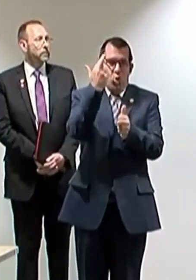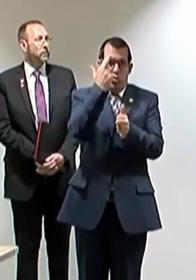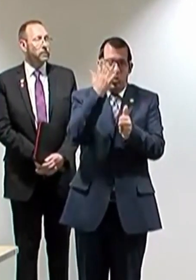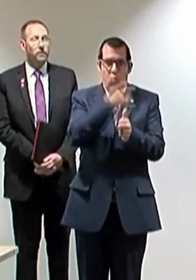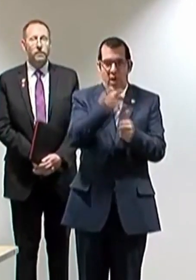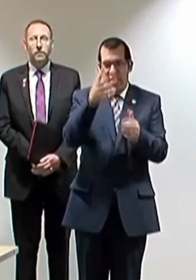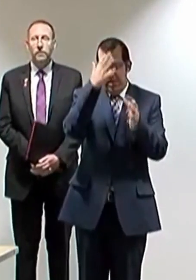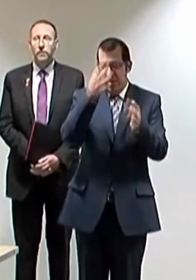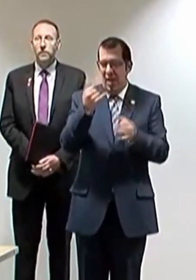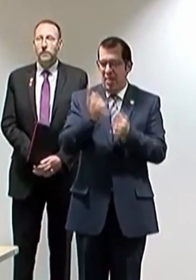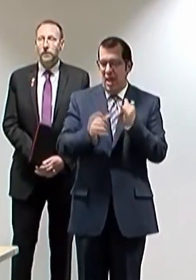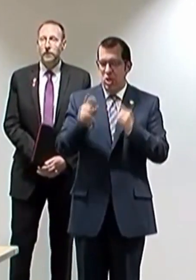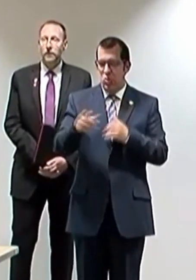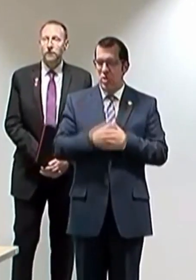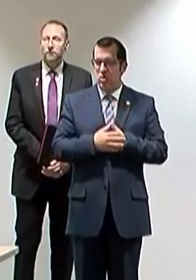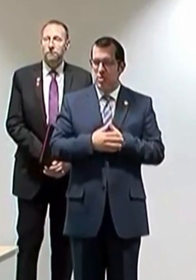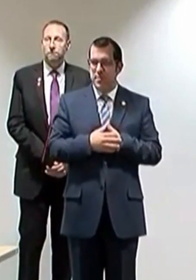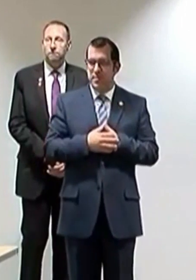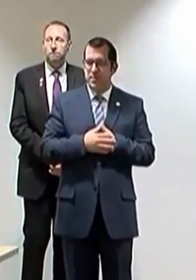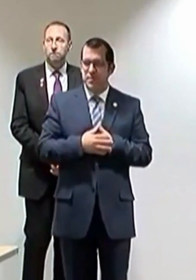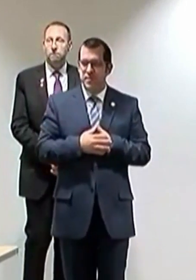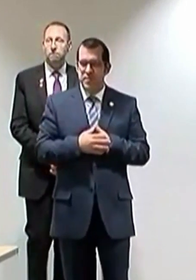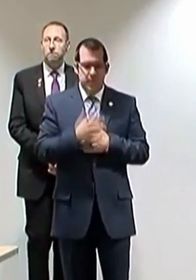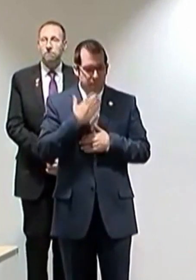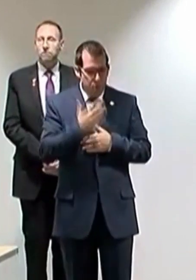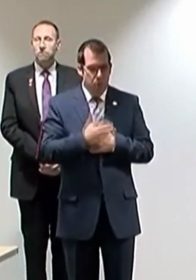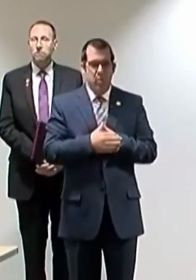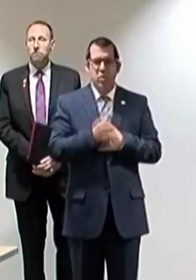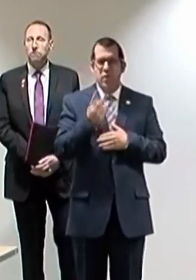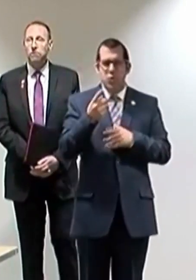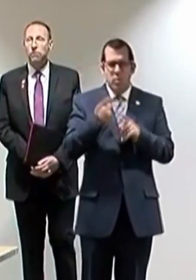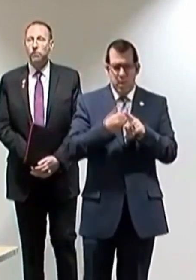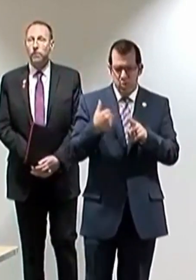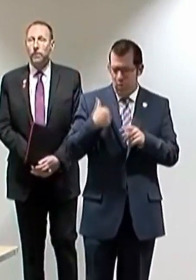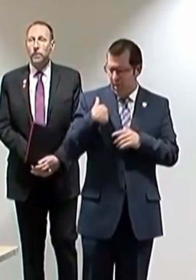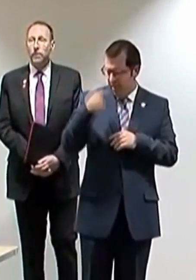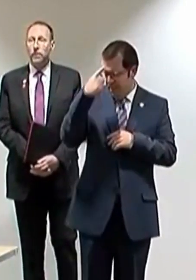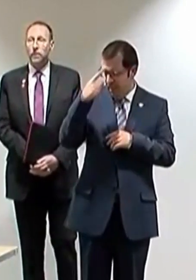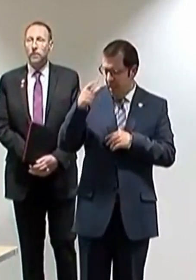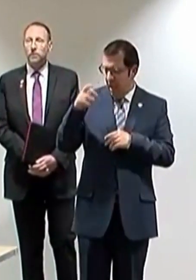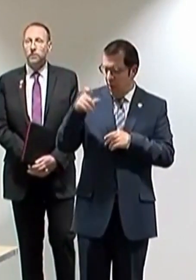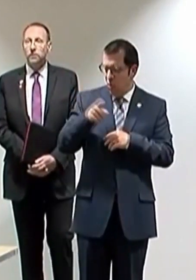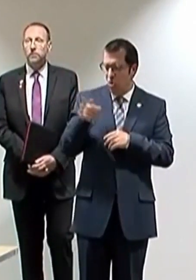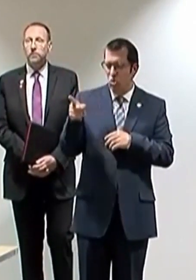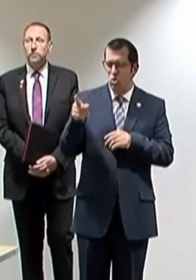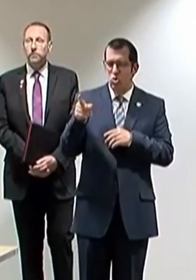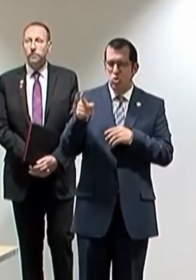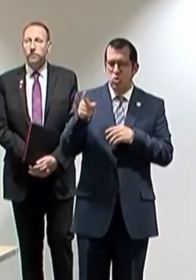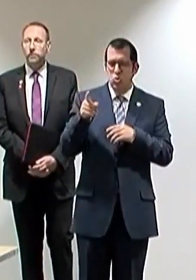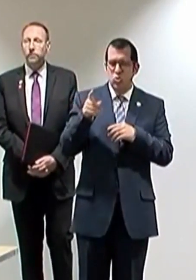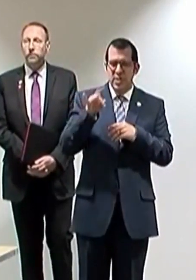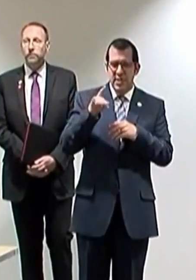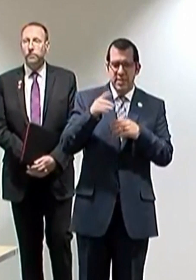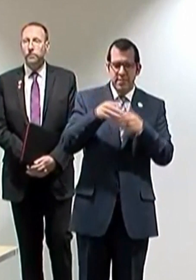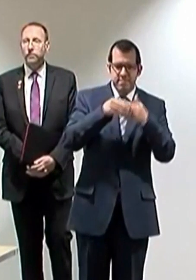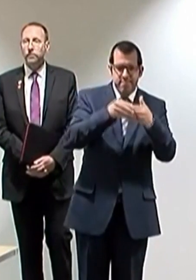decision. Last question. Thank you. A couple months ago, I believe it was in April, you loosened some workers' comp restrictions